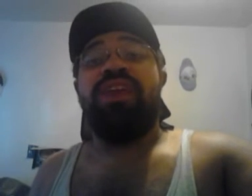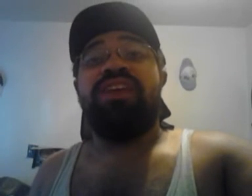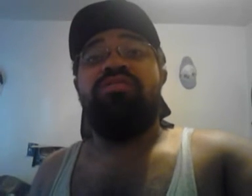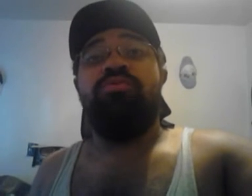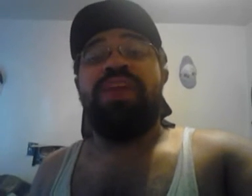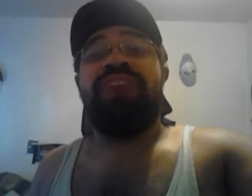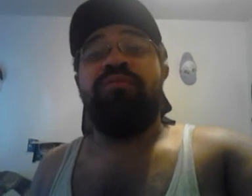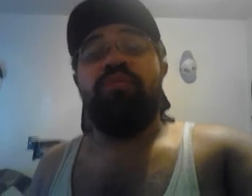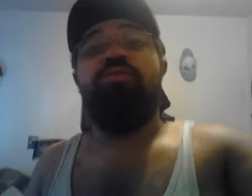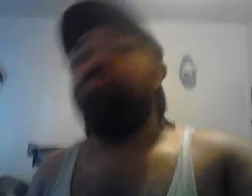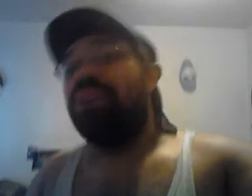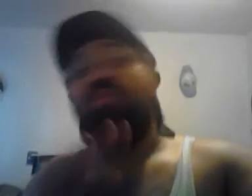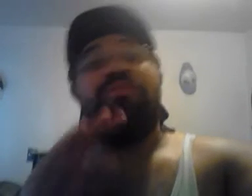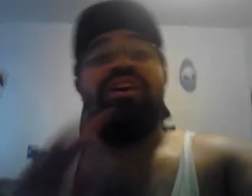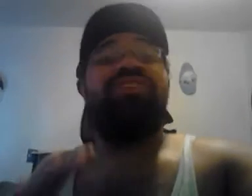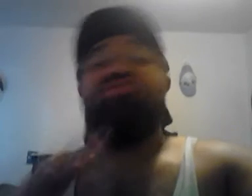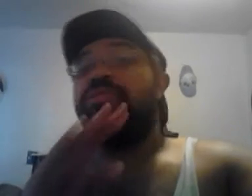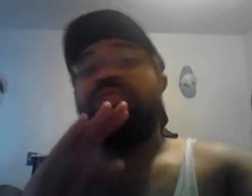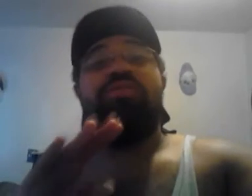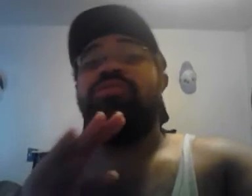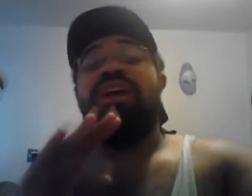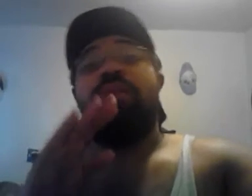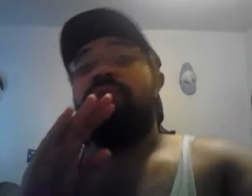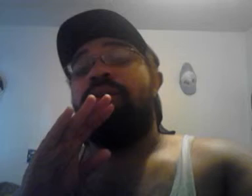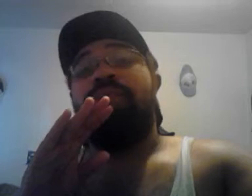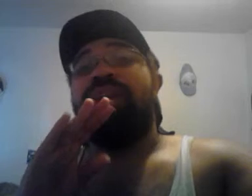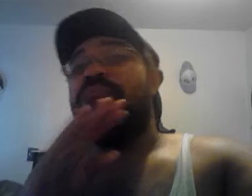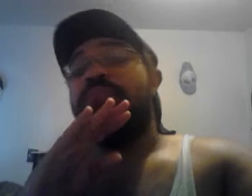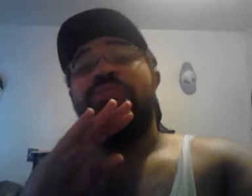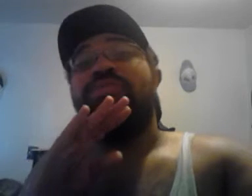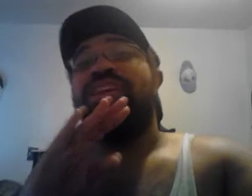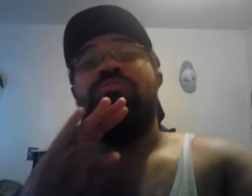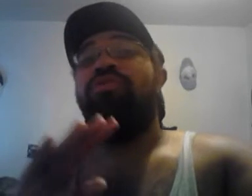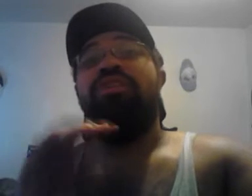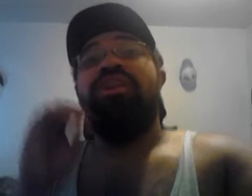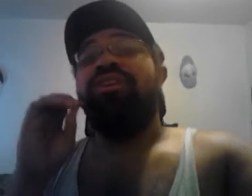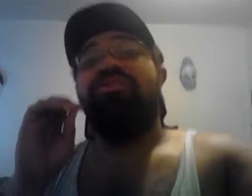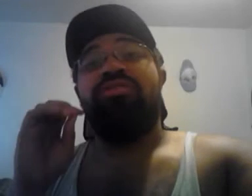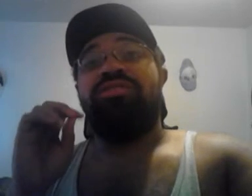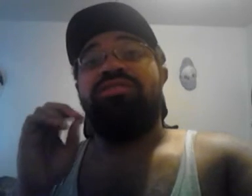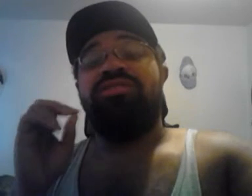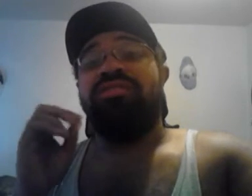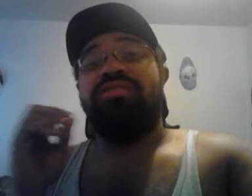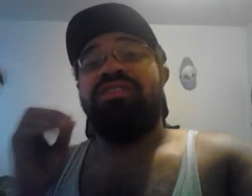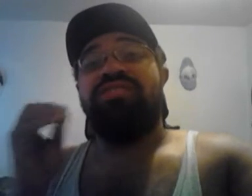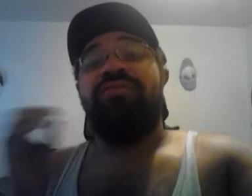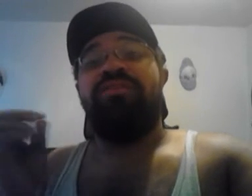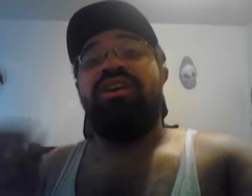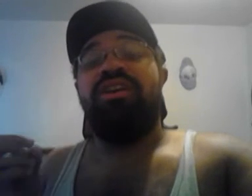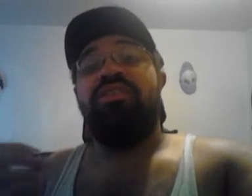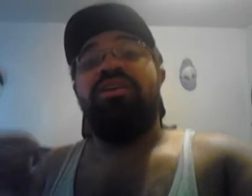raccoon, bathroom motherfuckers just be selling out my people even more to the depth of hunger of